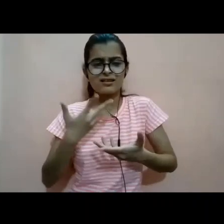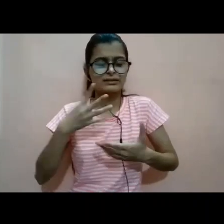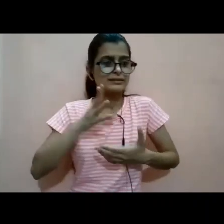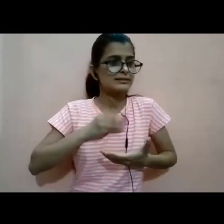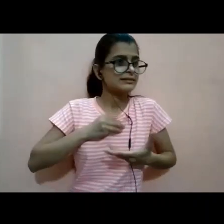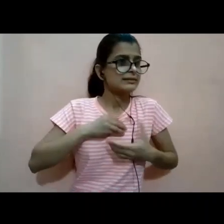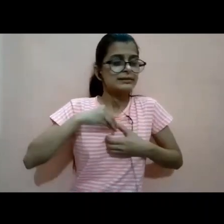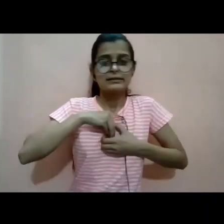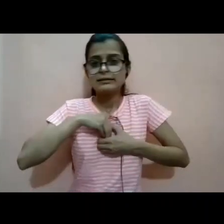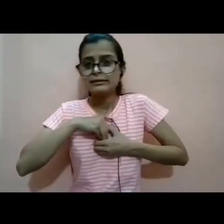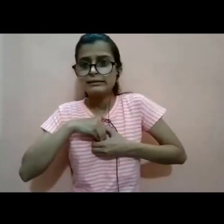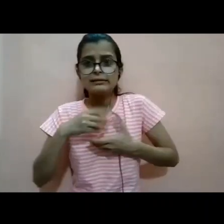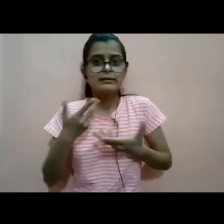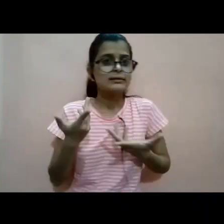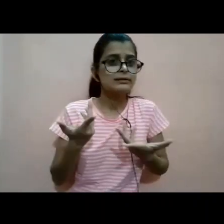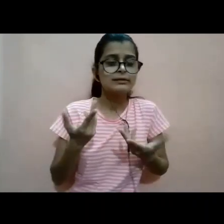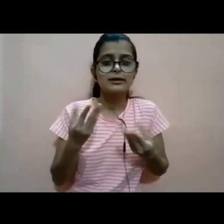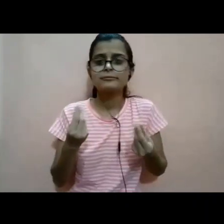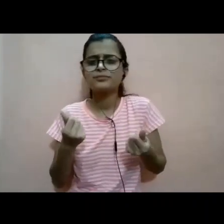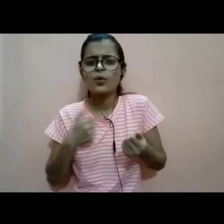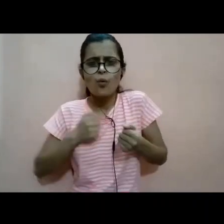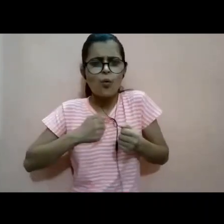for proper community.